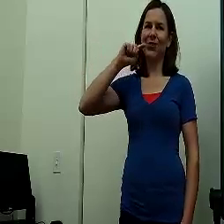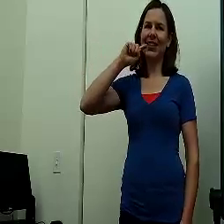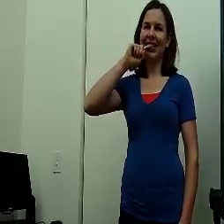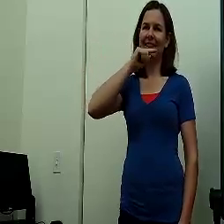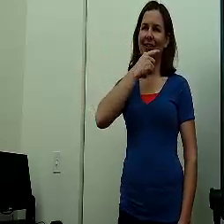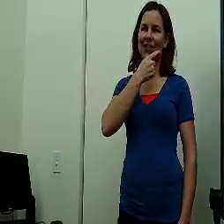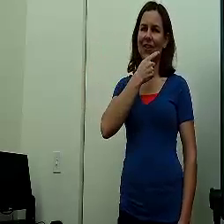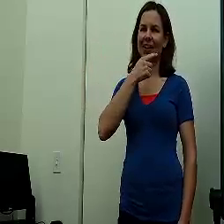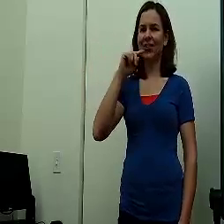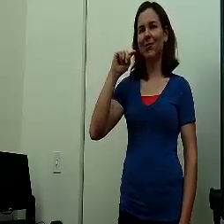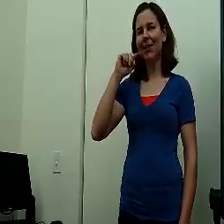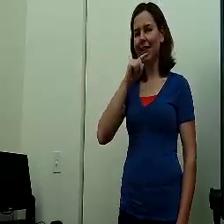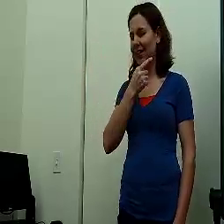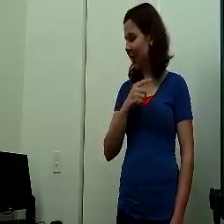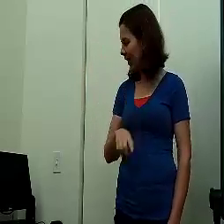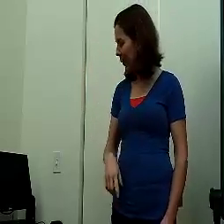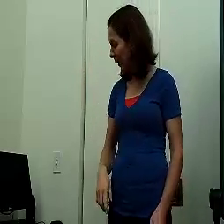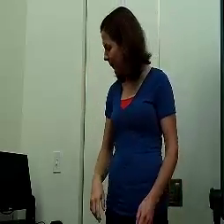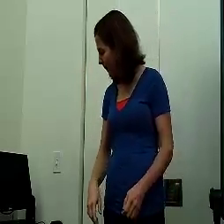twist it as you go across your mouth like you're eating corn.